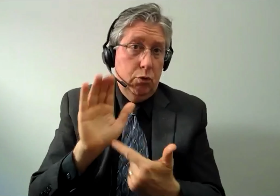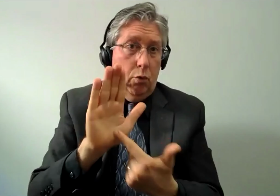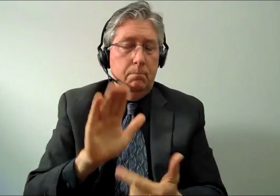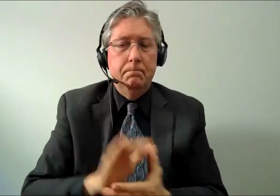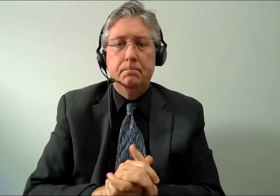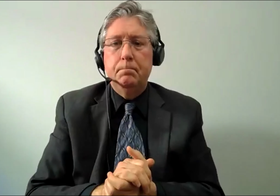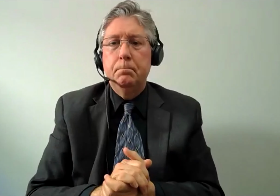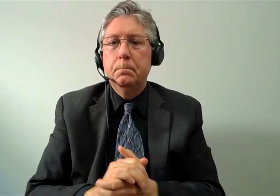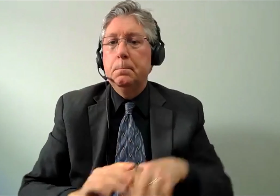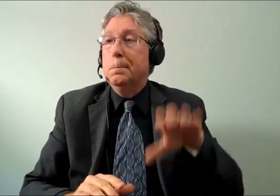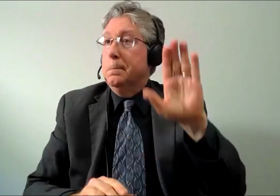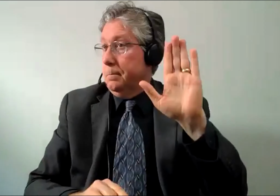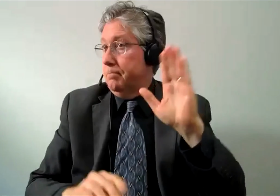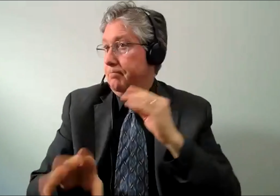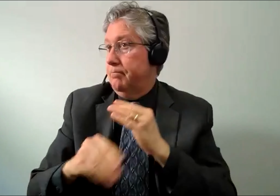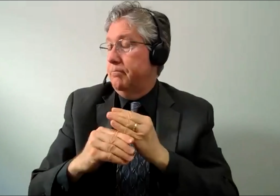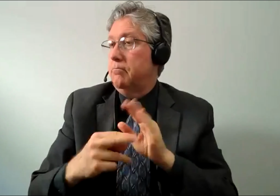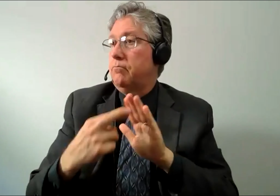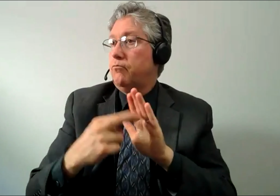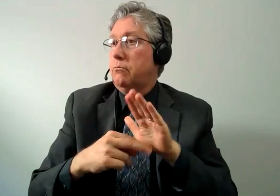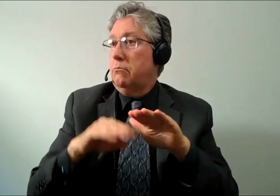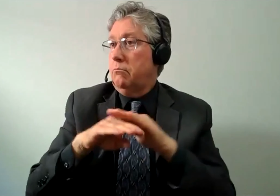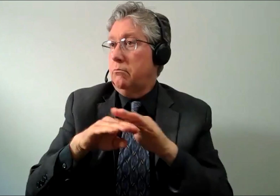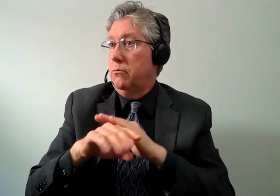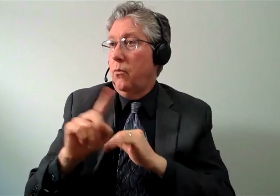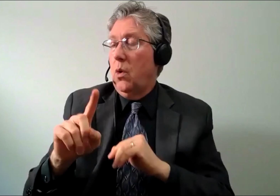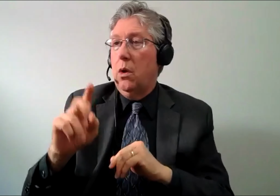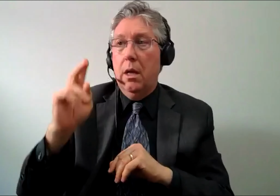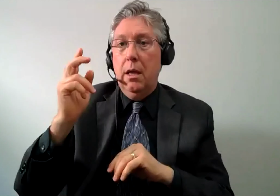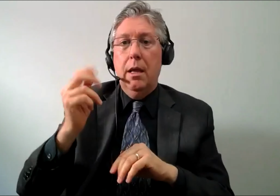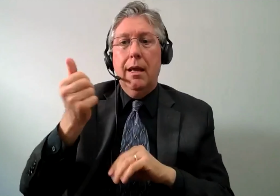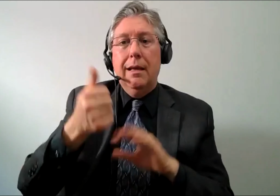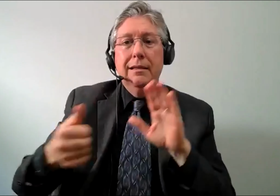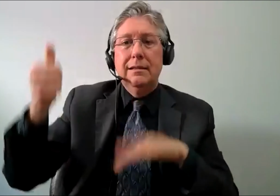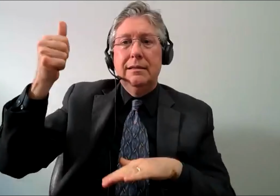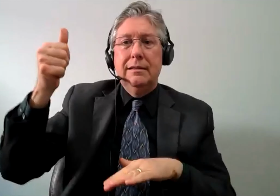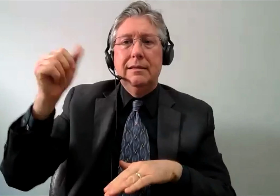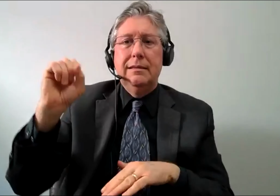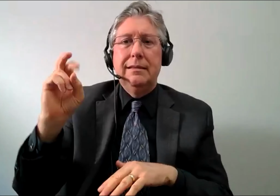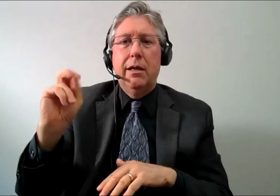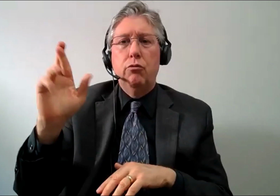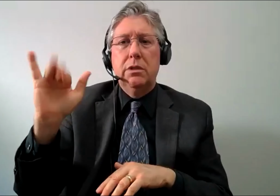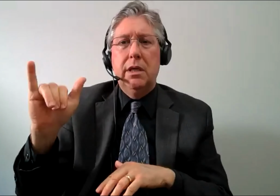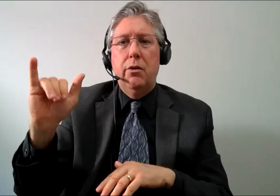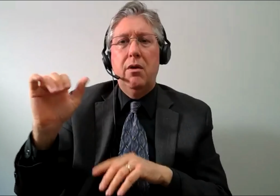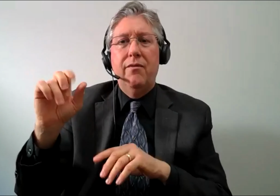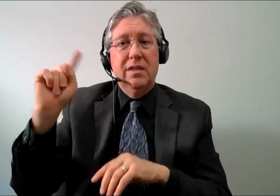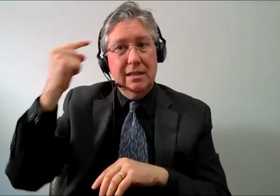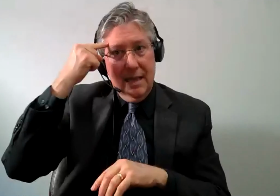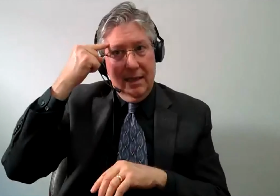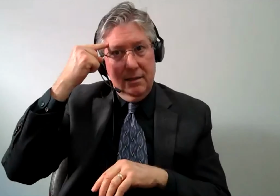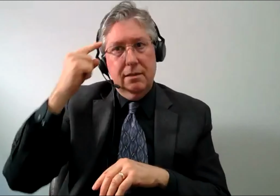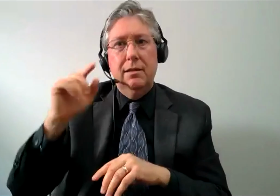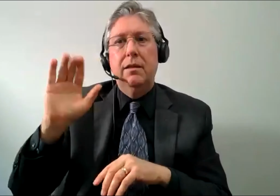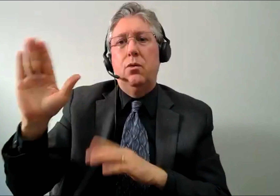I'll also add that the rules are accessible on the Secretary of State webpage. We can post the link